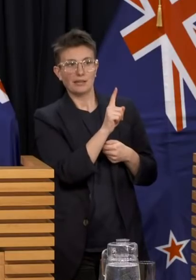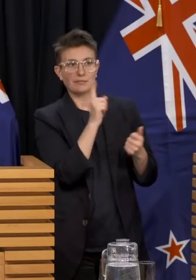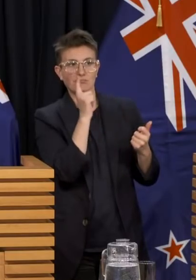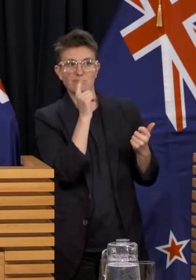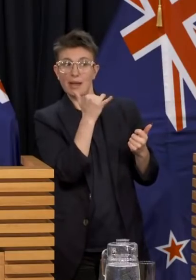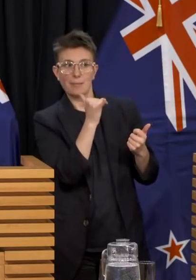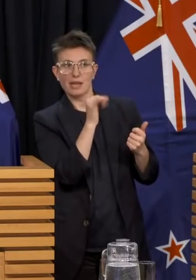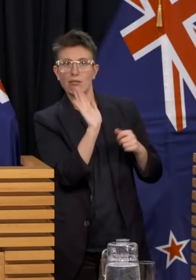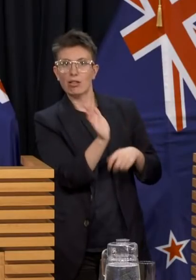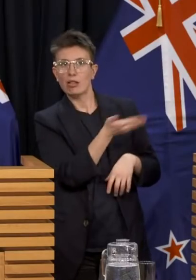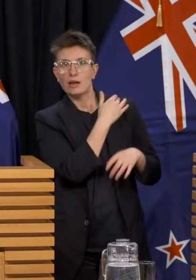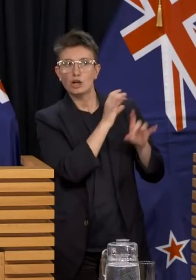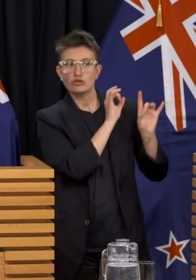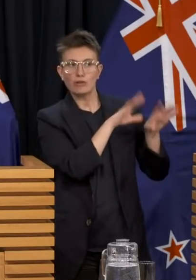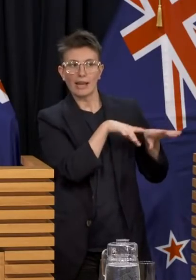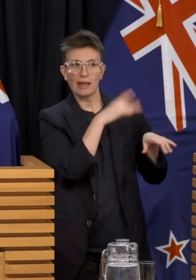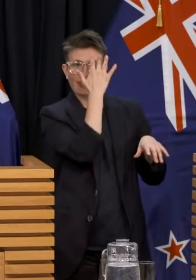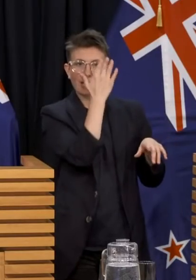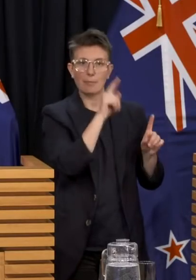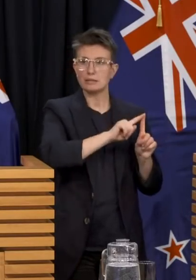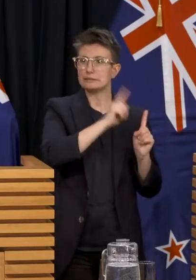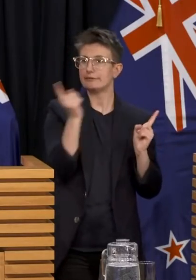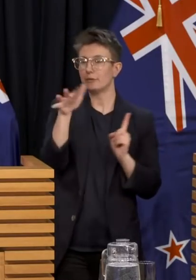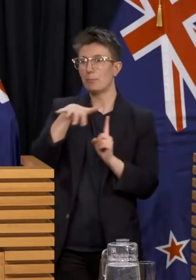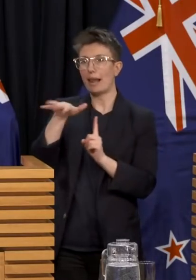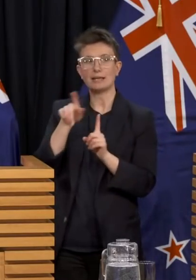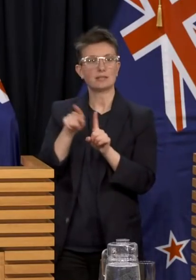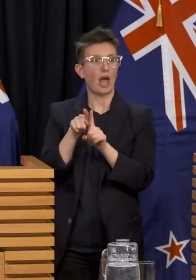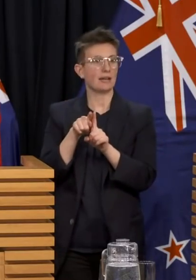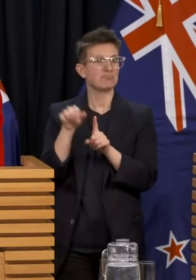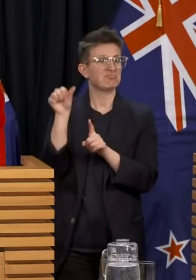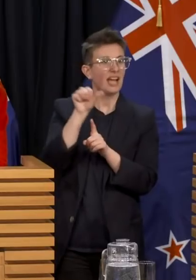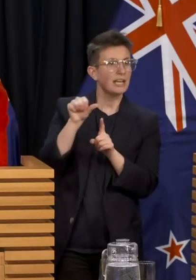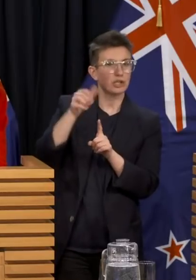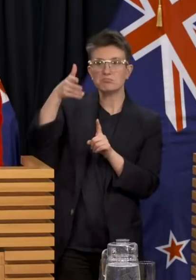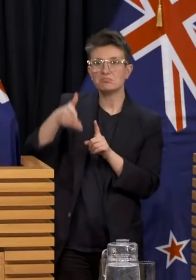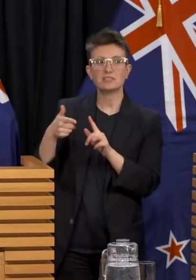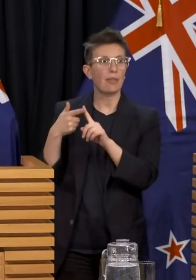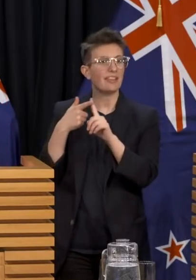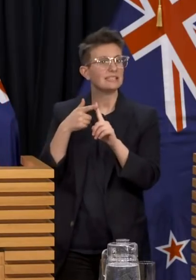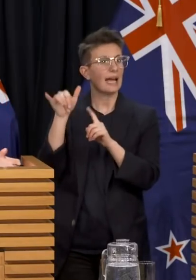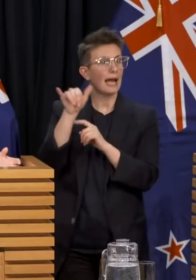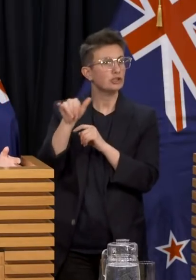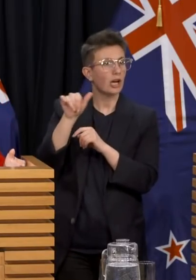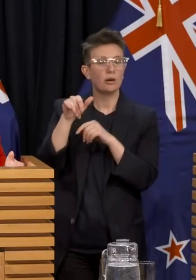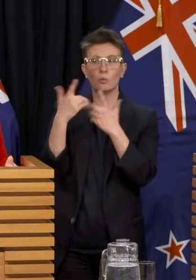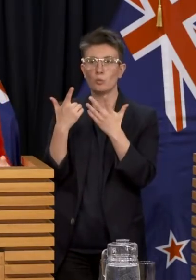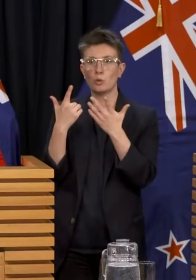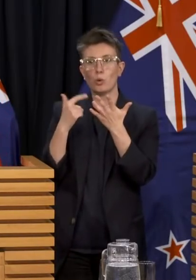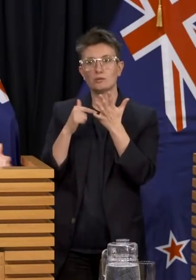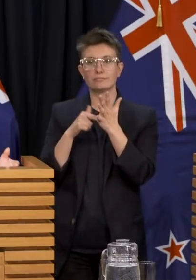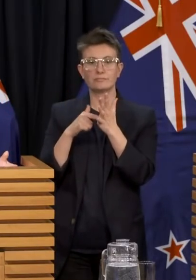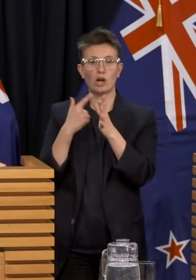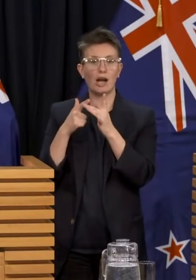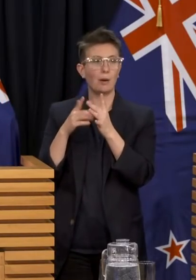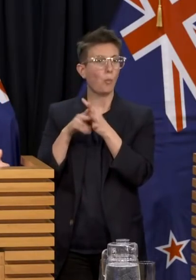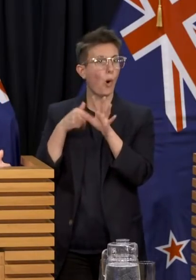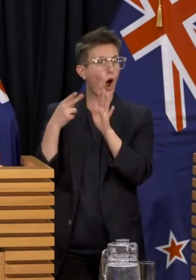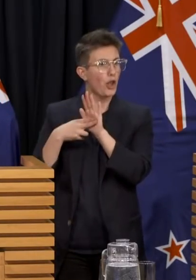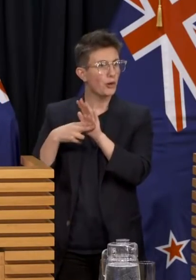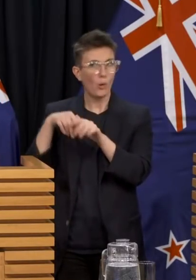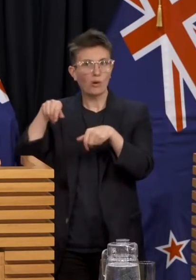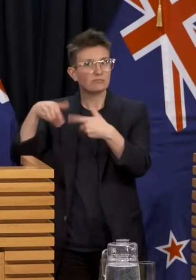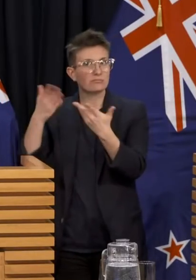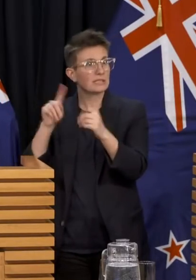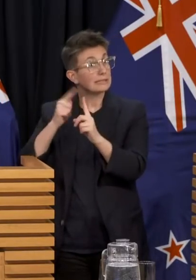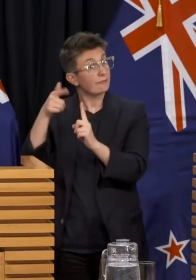or another place in Southeast Asia, now that we know that one of your criteria is 28 days without community transmission. Yeah, one of a range. It's not